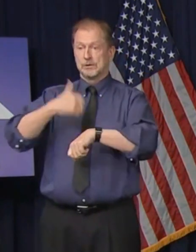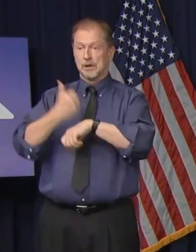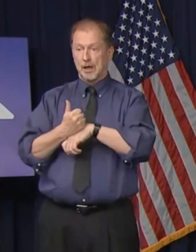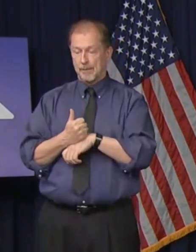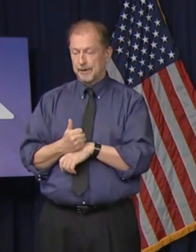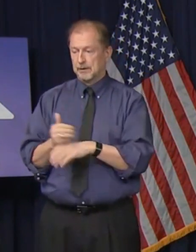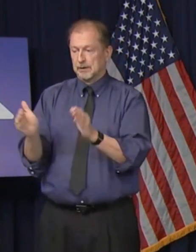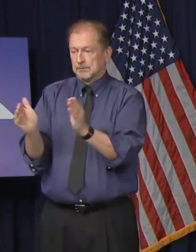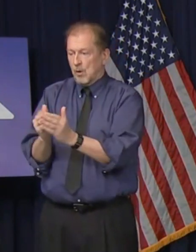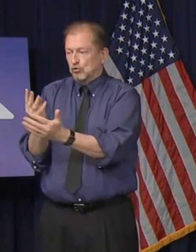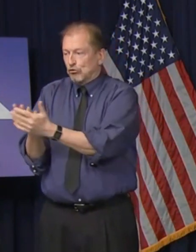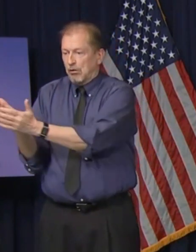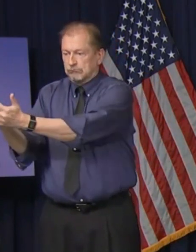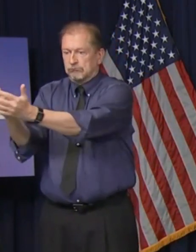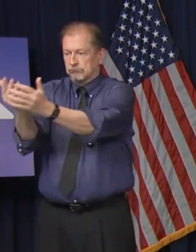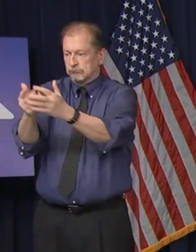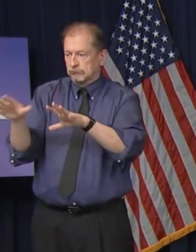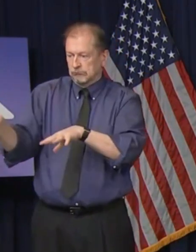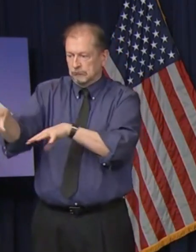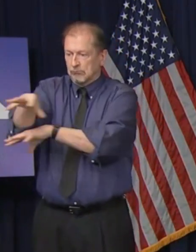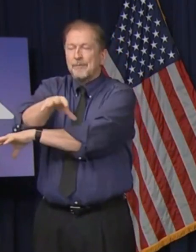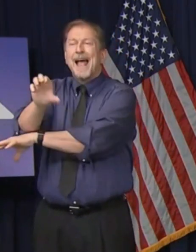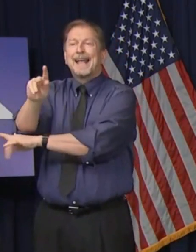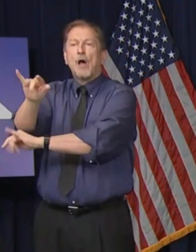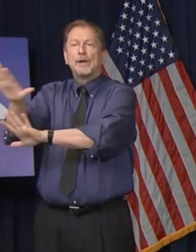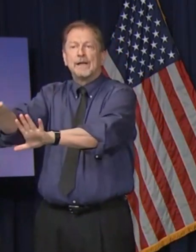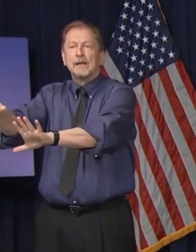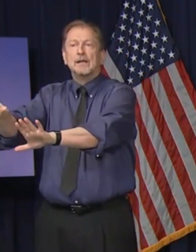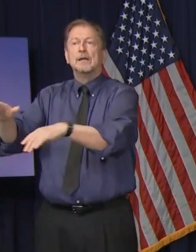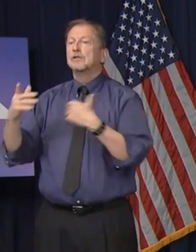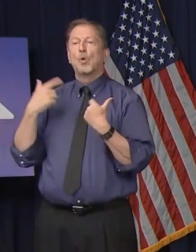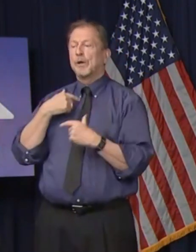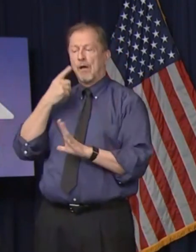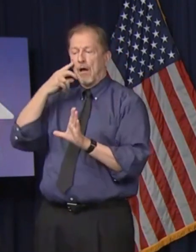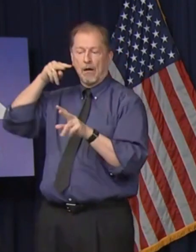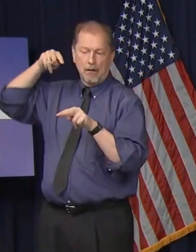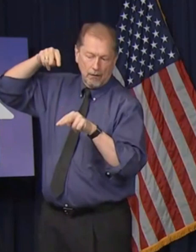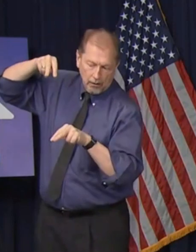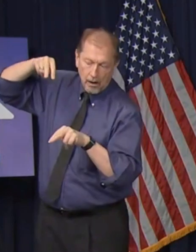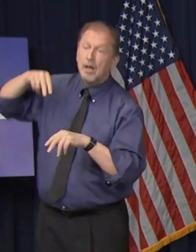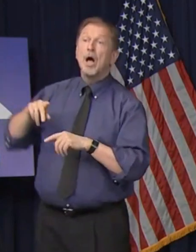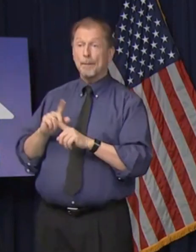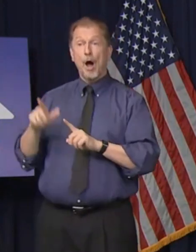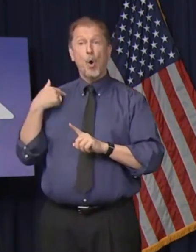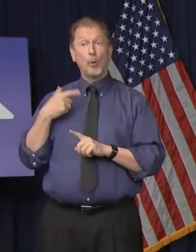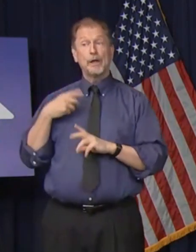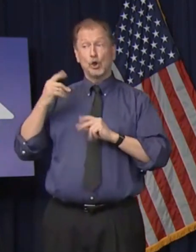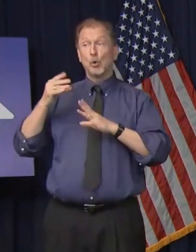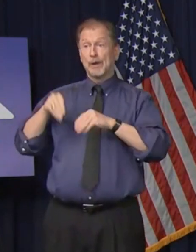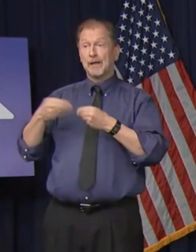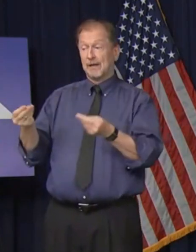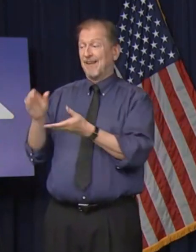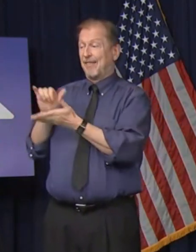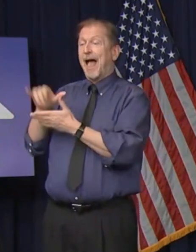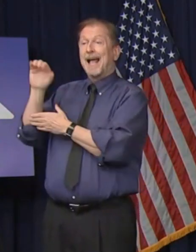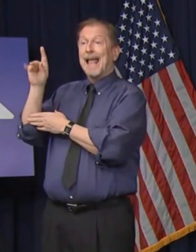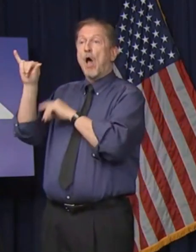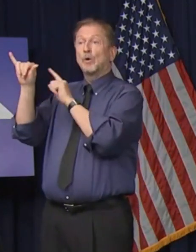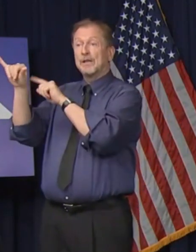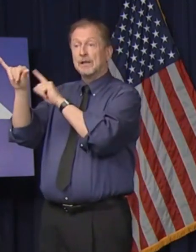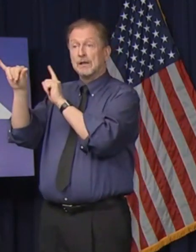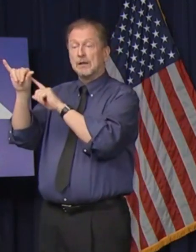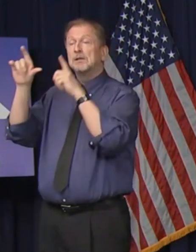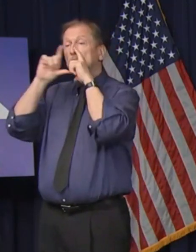set up. We provide PPE, I just want to remind everybody, to the county departments of public health so that they can provide it